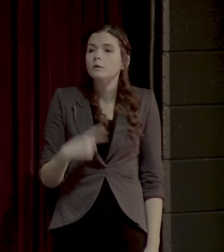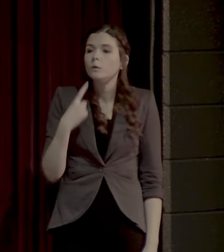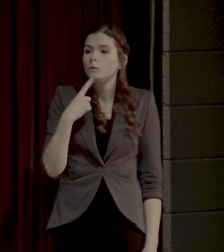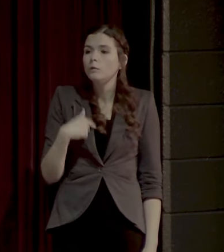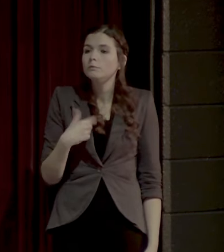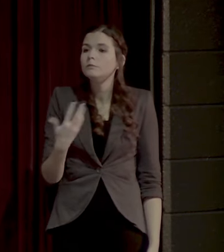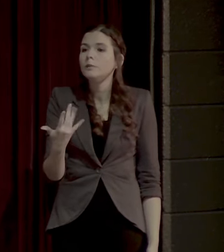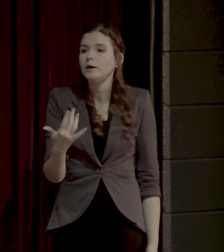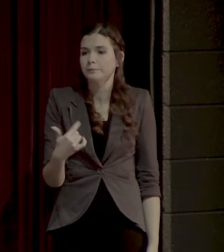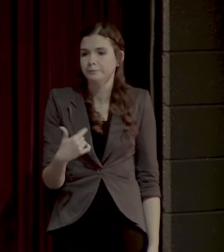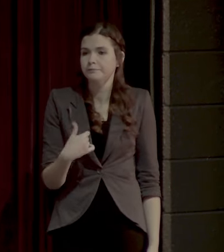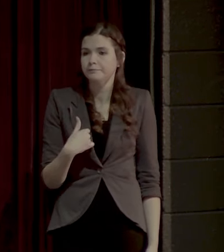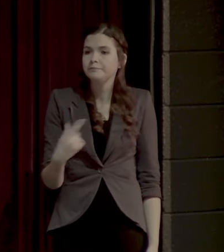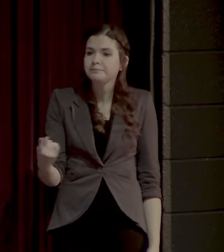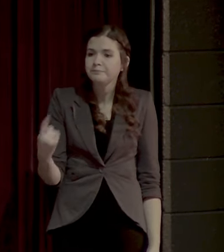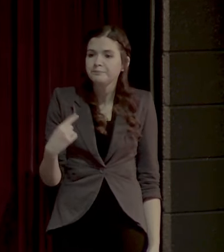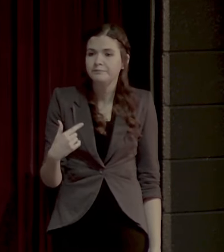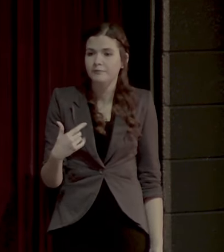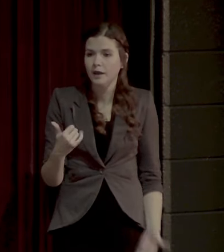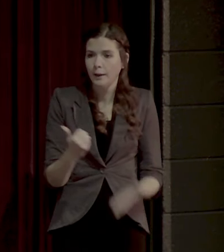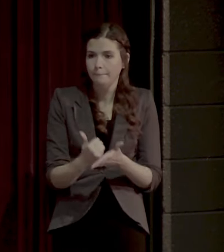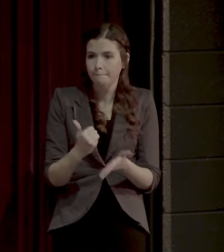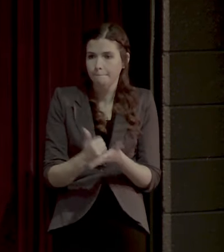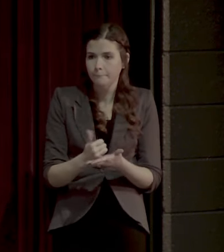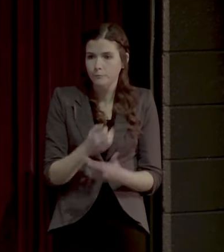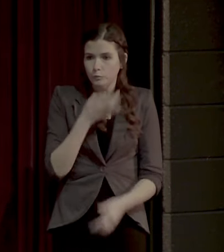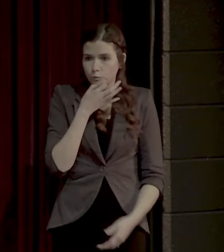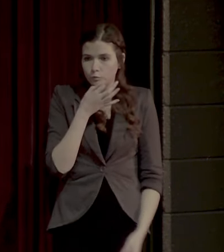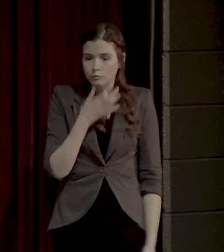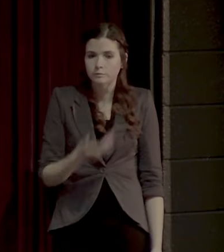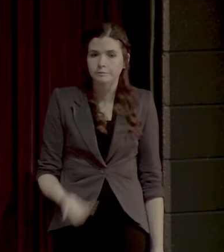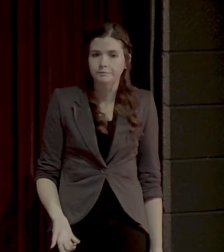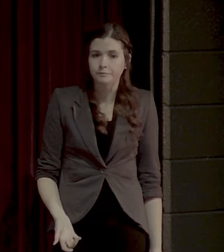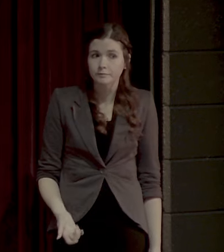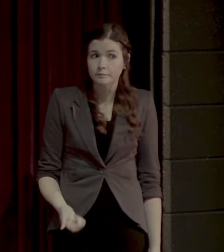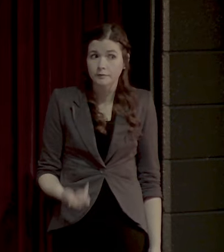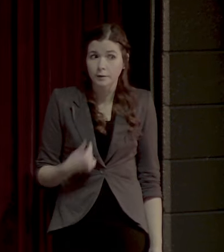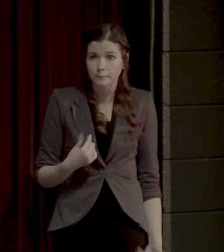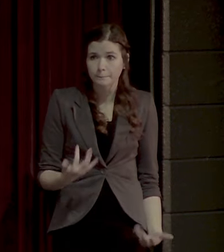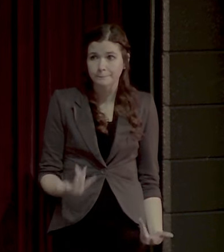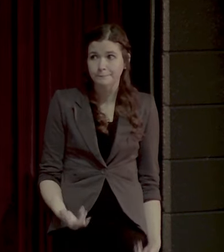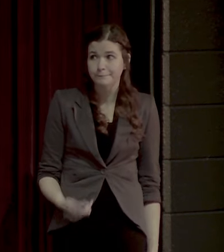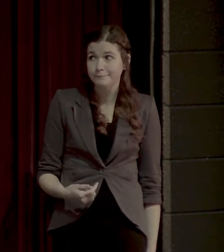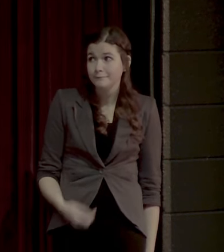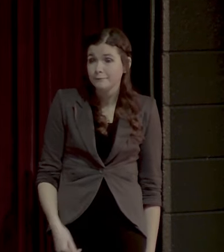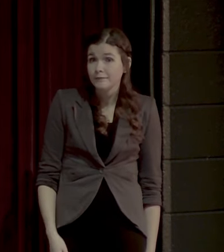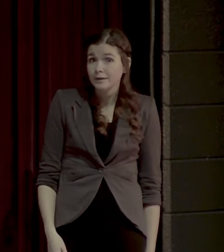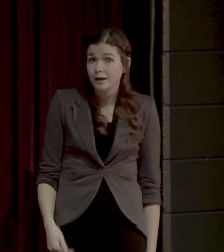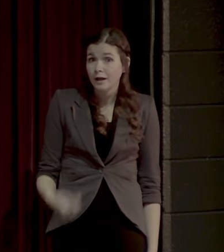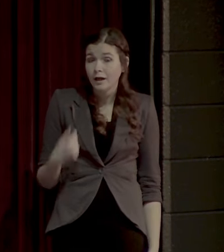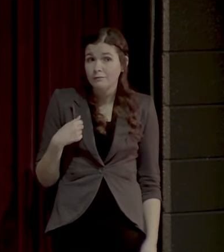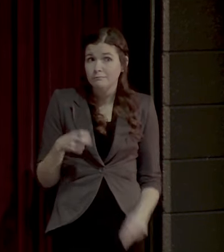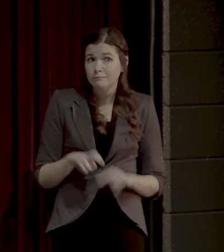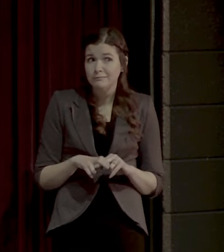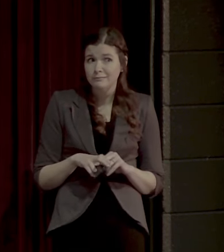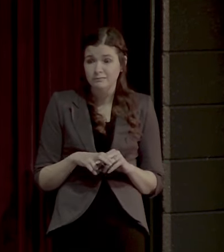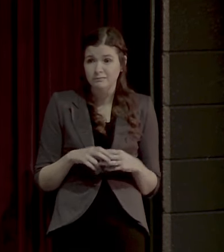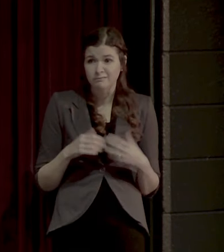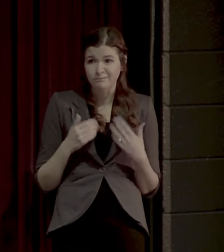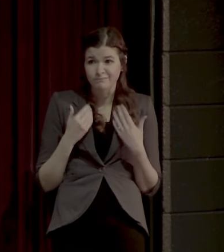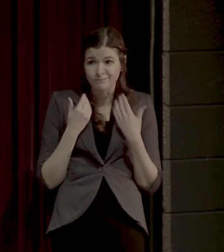sit tight. He'd be there and help as soon as he could. And as I waited, I just sat there feeling